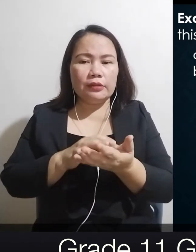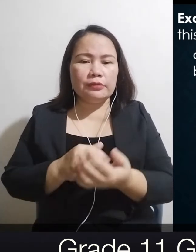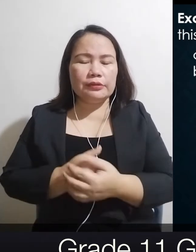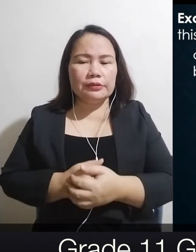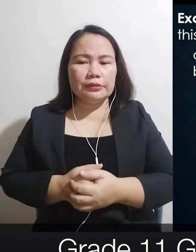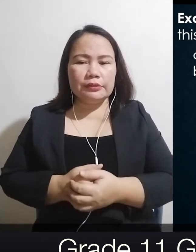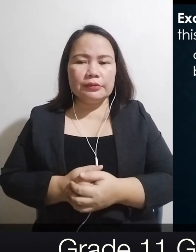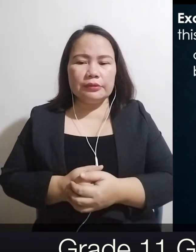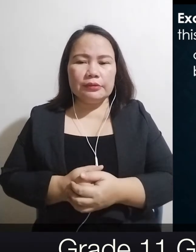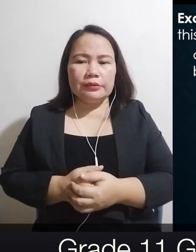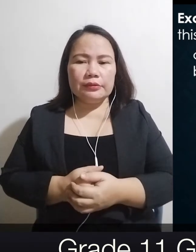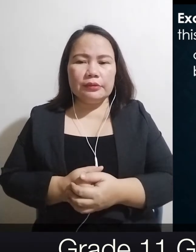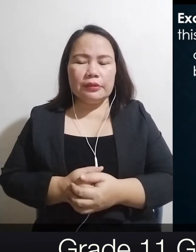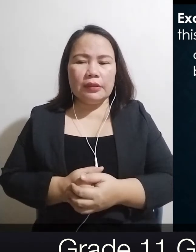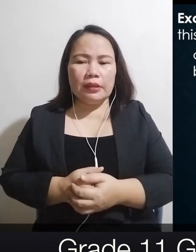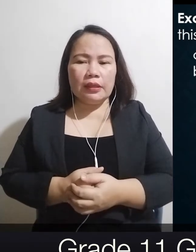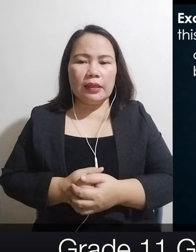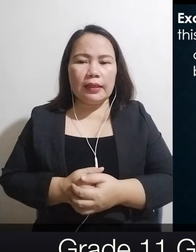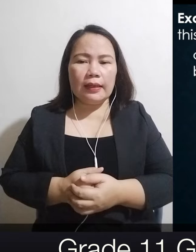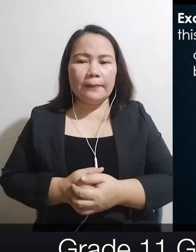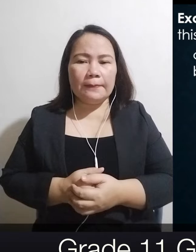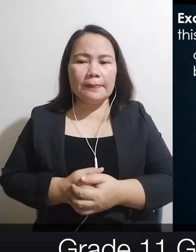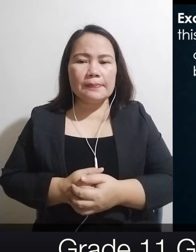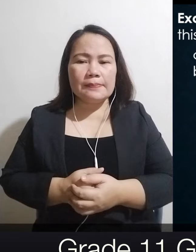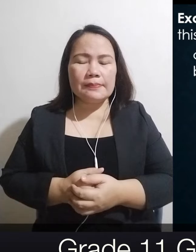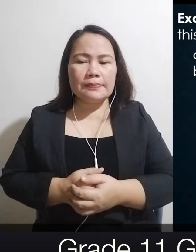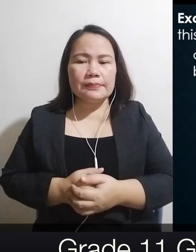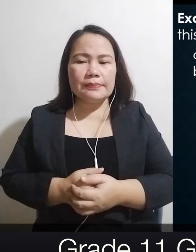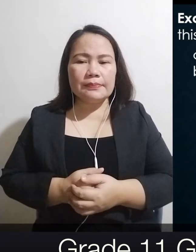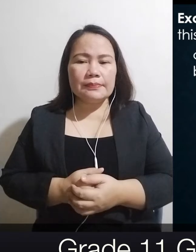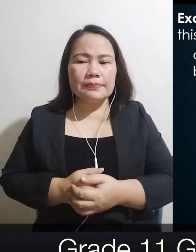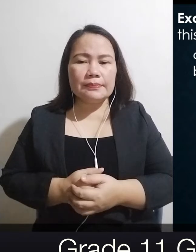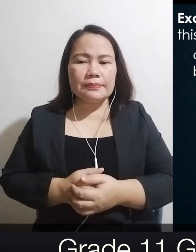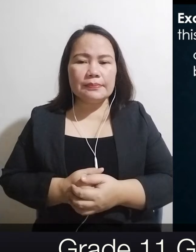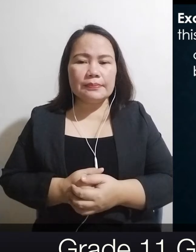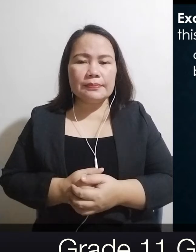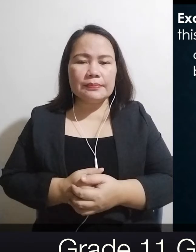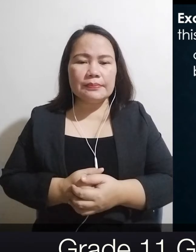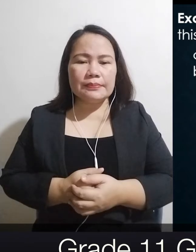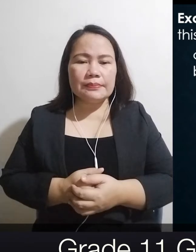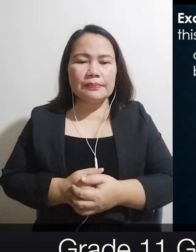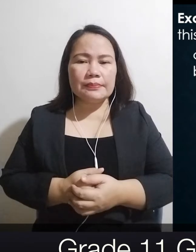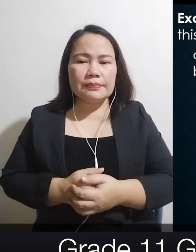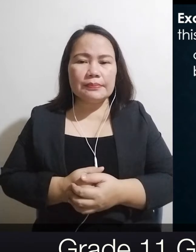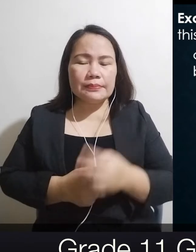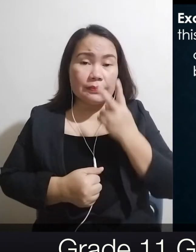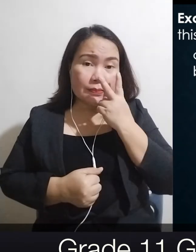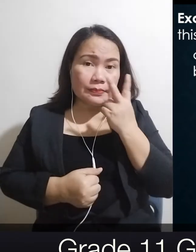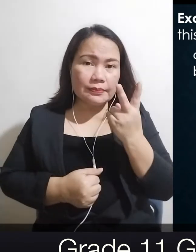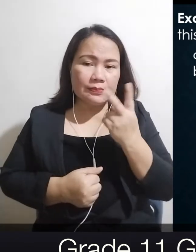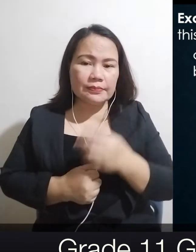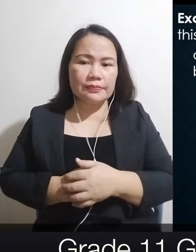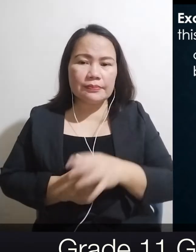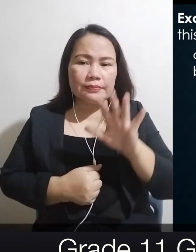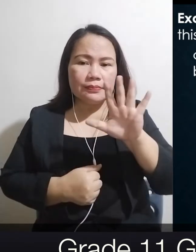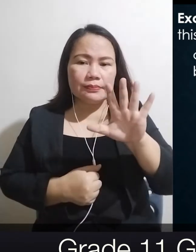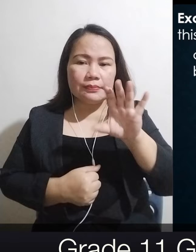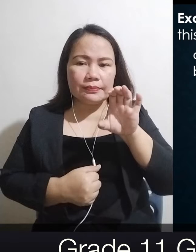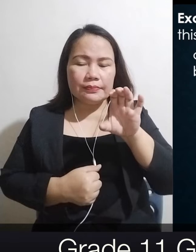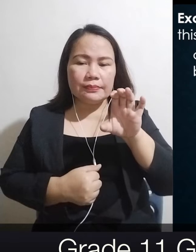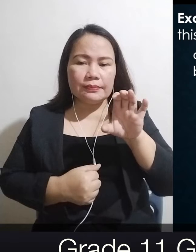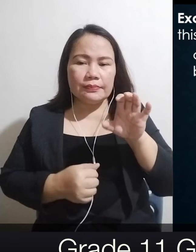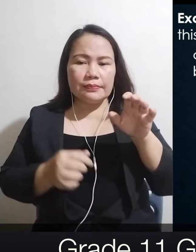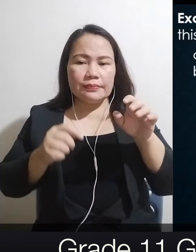calculator. So, sa, ano lang natin, input lang natin yung data, 500,